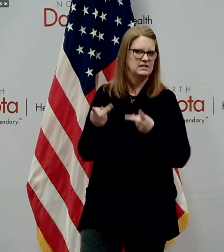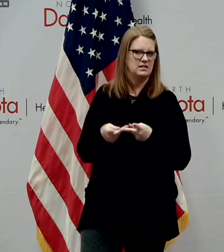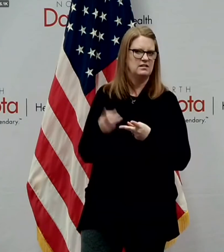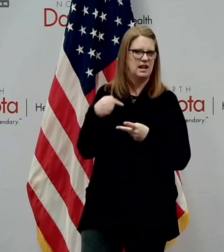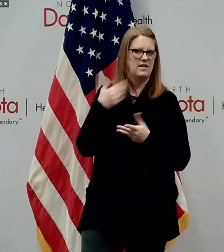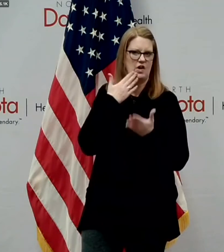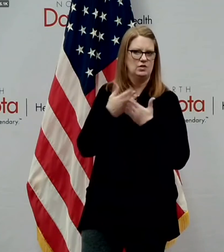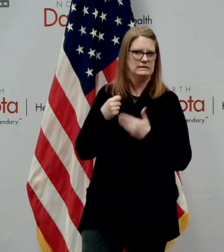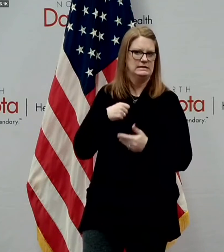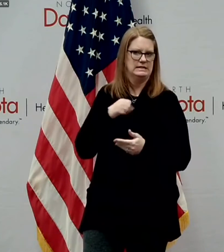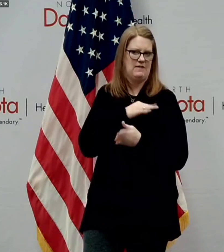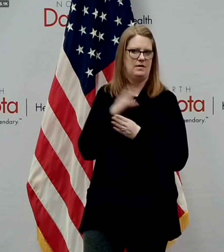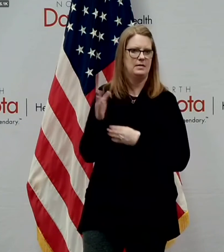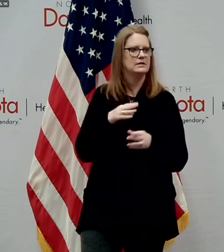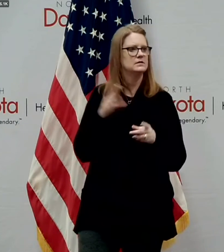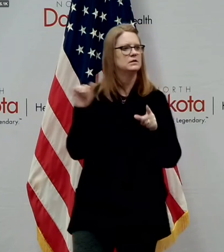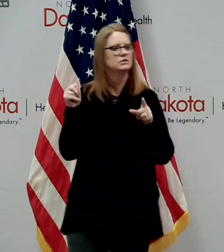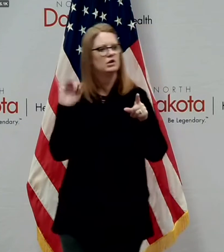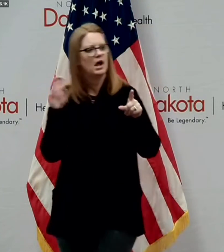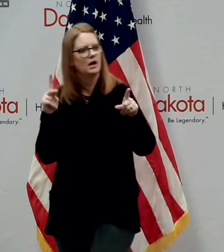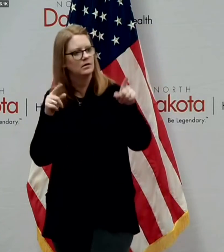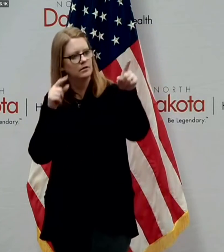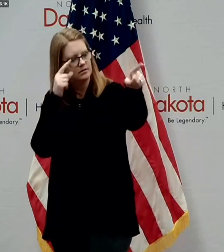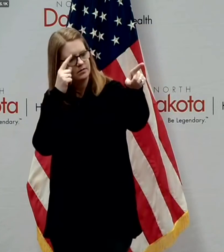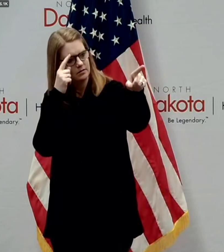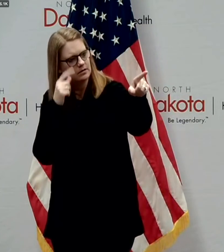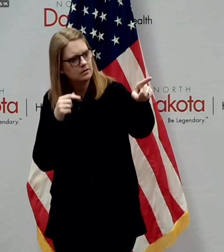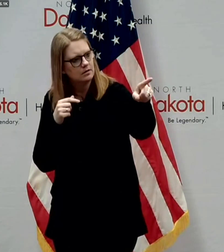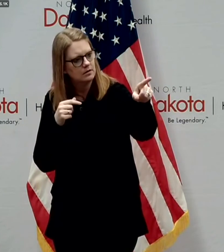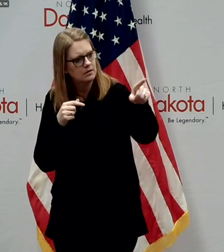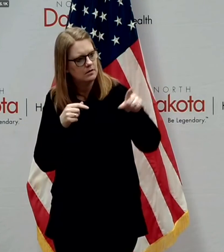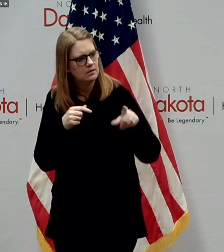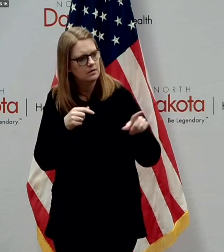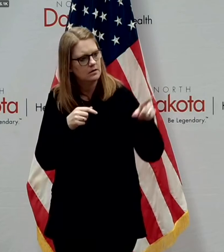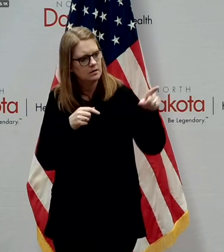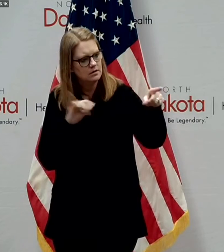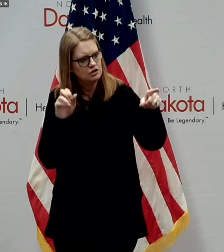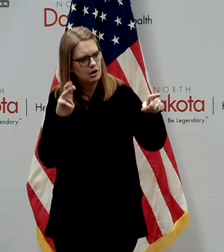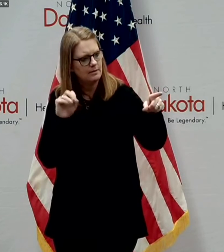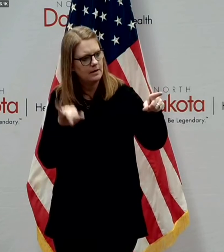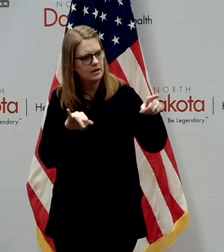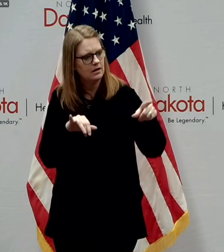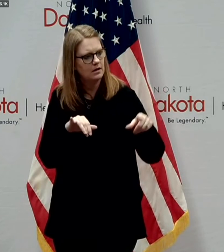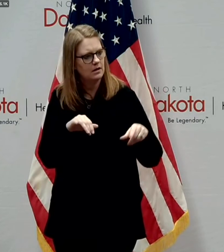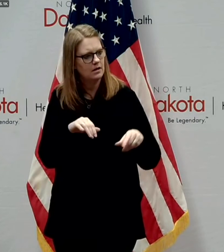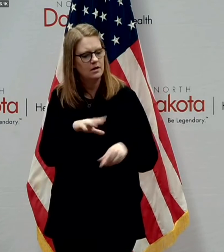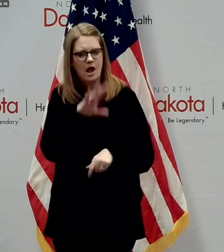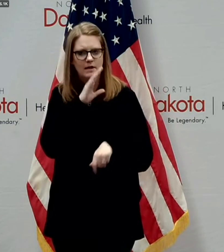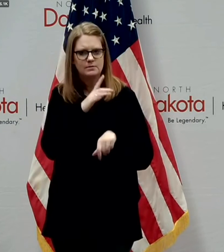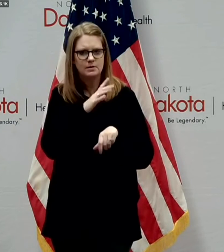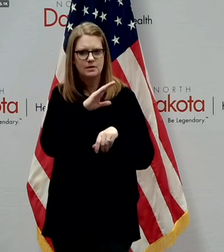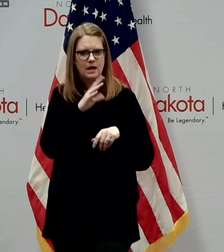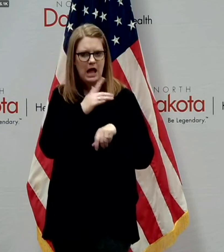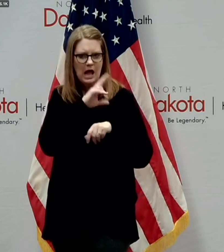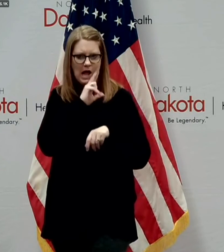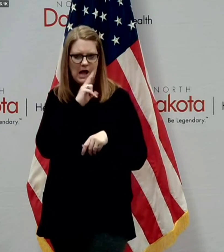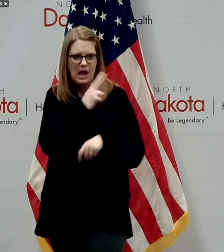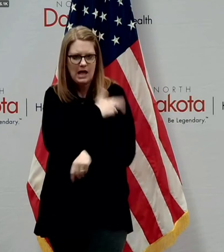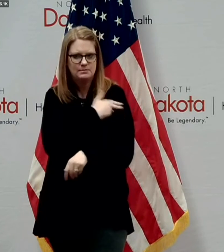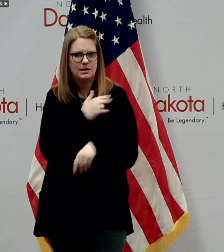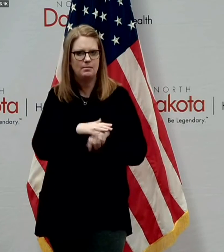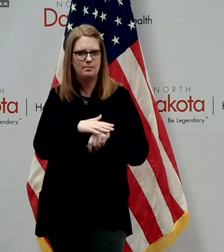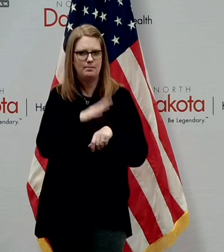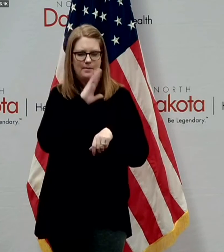well. Yes? I was wondering how many hospital beds are currently taken up by non-COVID patients? We